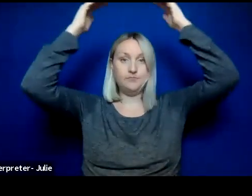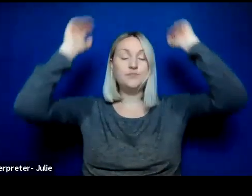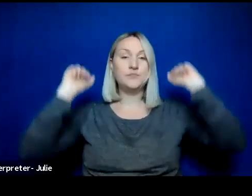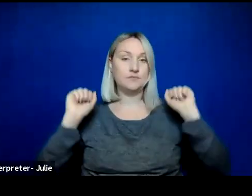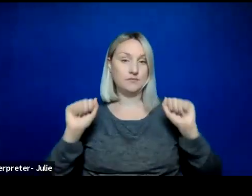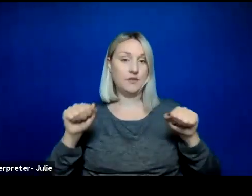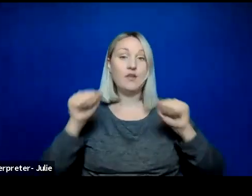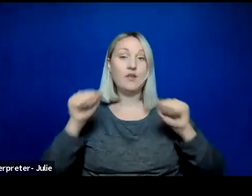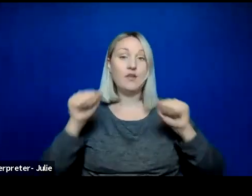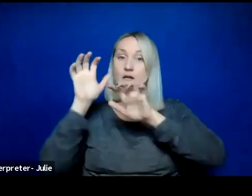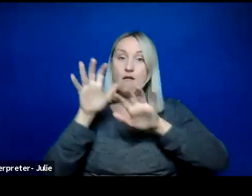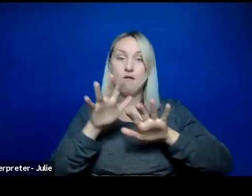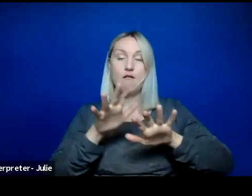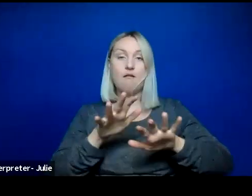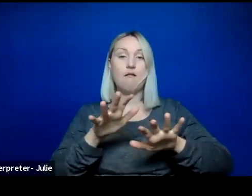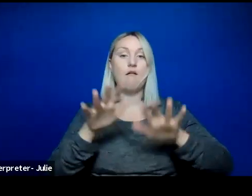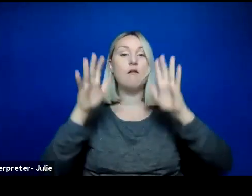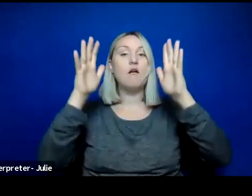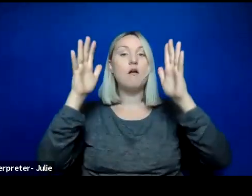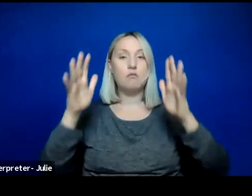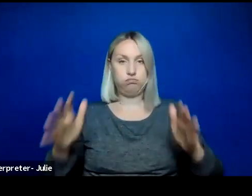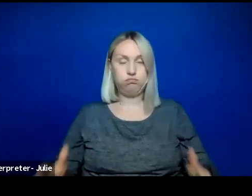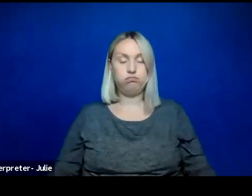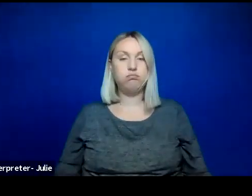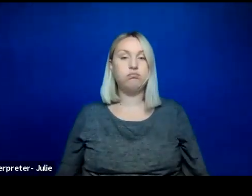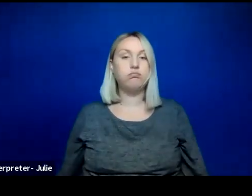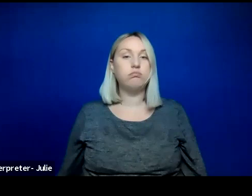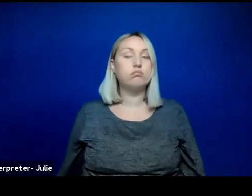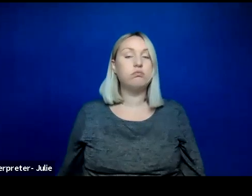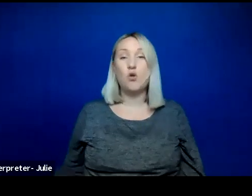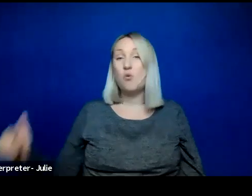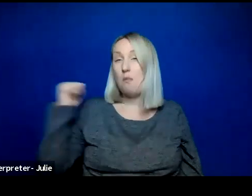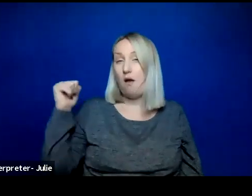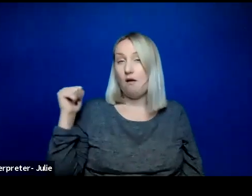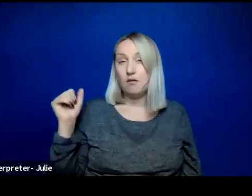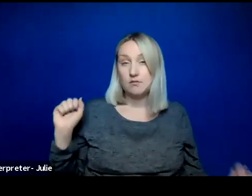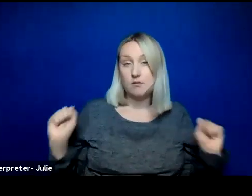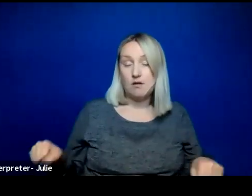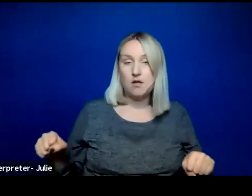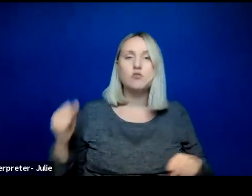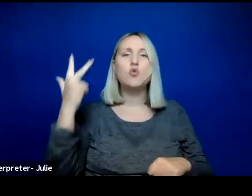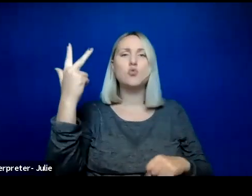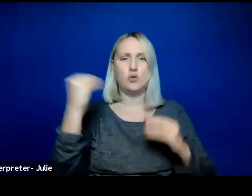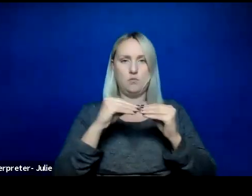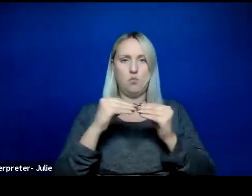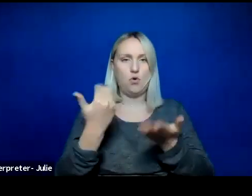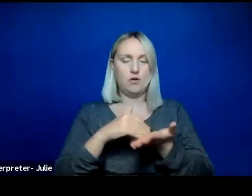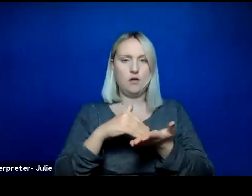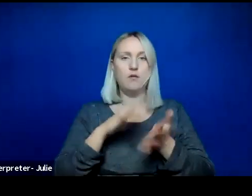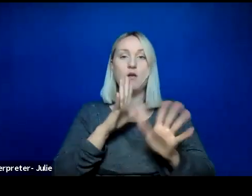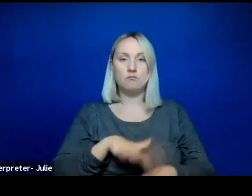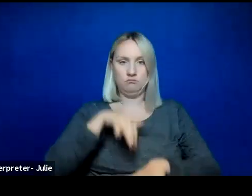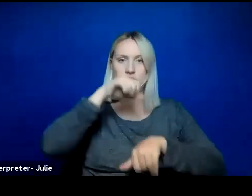As you exhale the arms down, maybe they even reach back behind you. 3 more like this. Inhale,